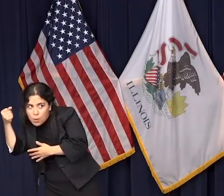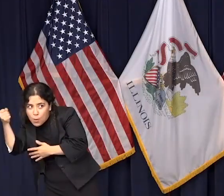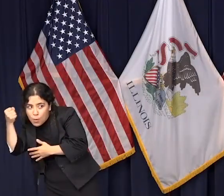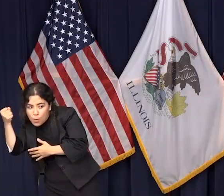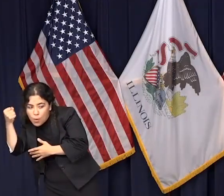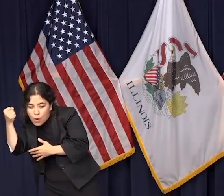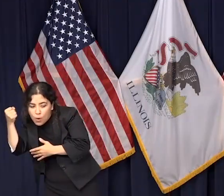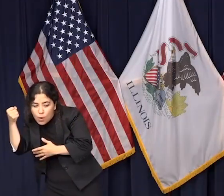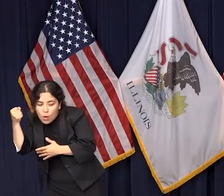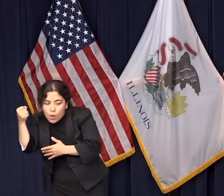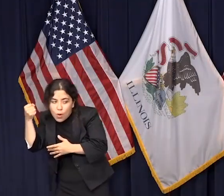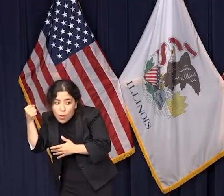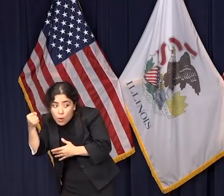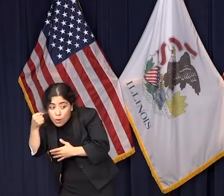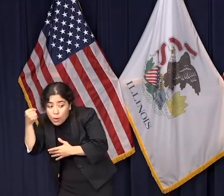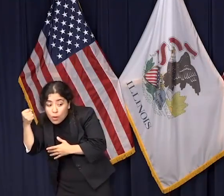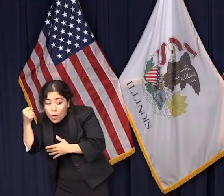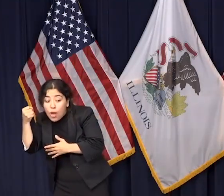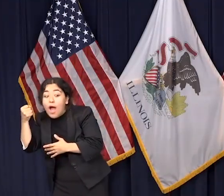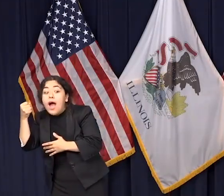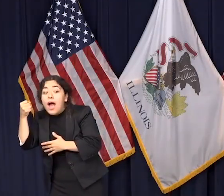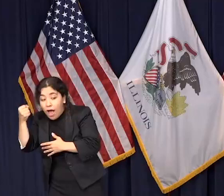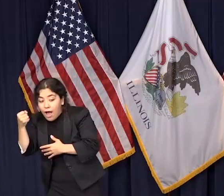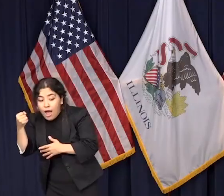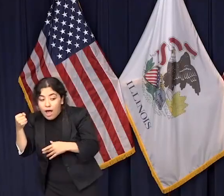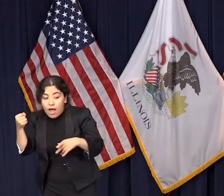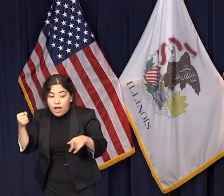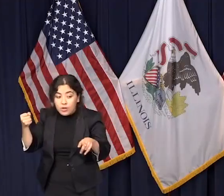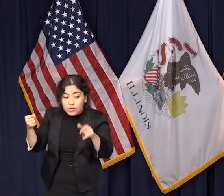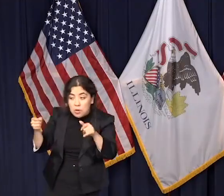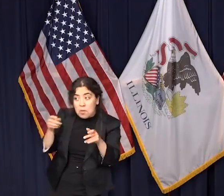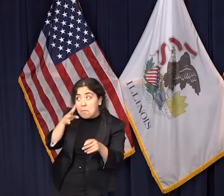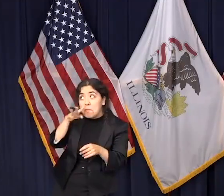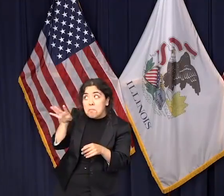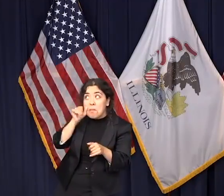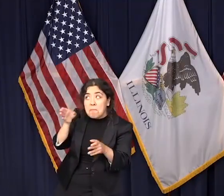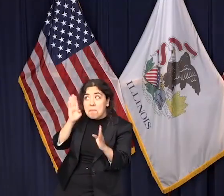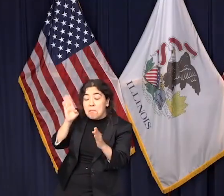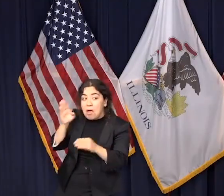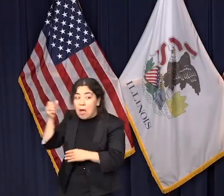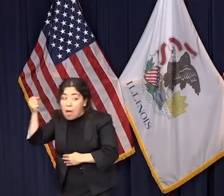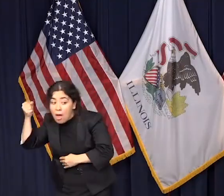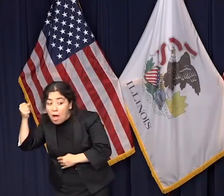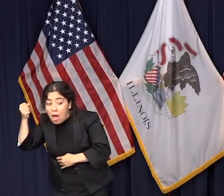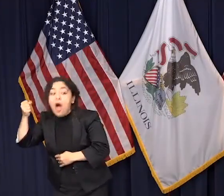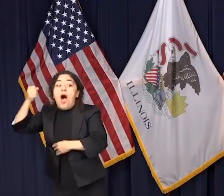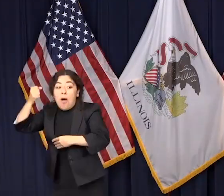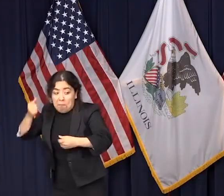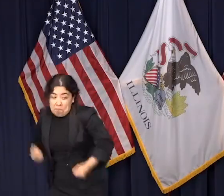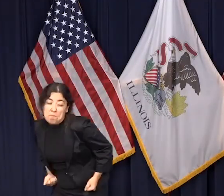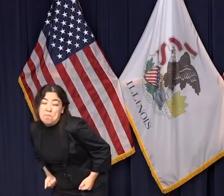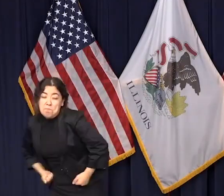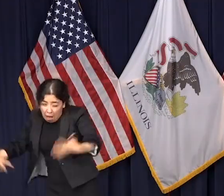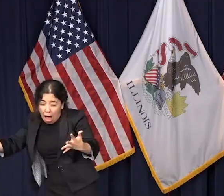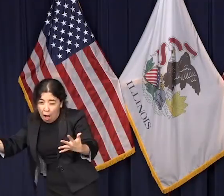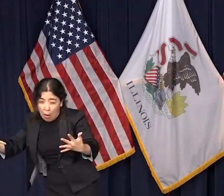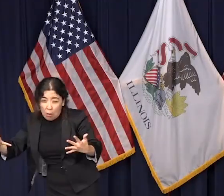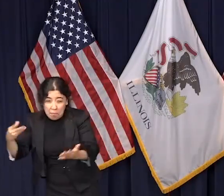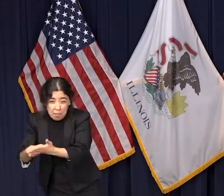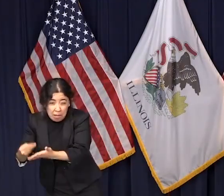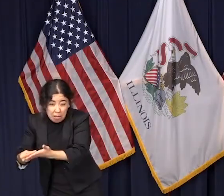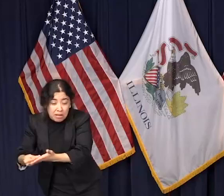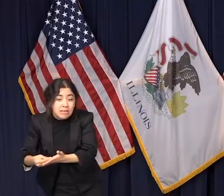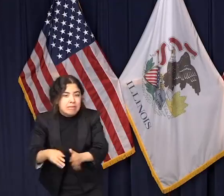until they can find the right thing to do without you paying a lot of attention. And so they hold on to the information, and